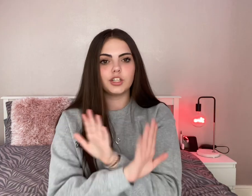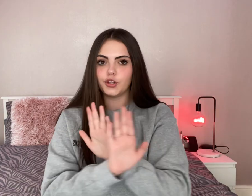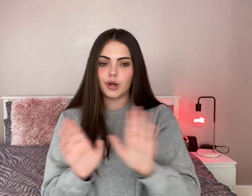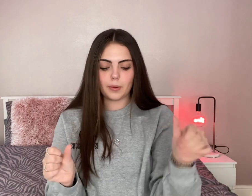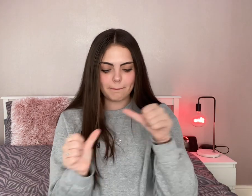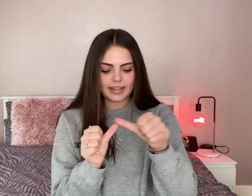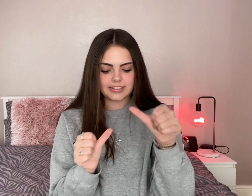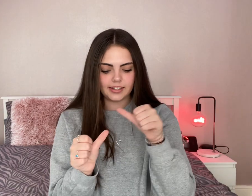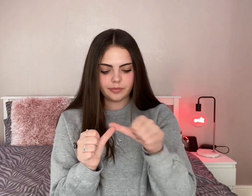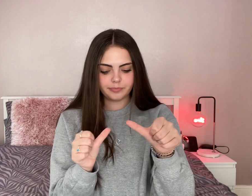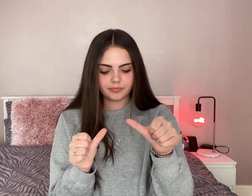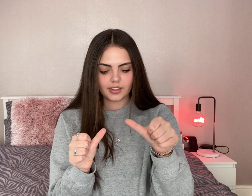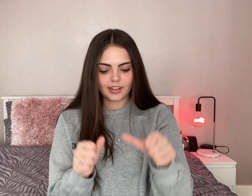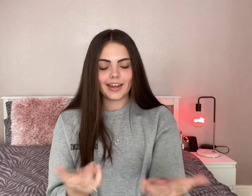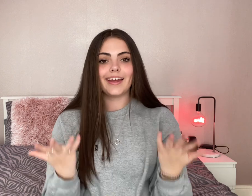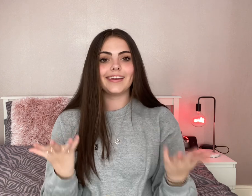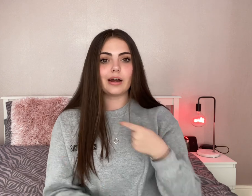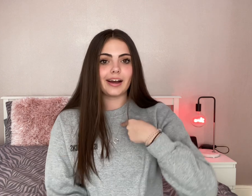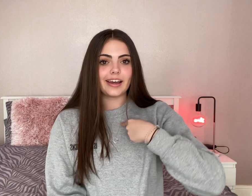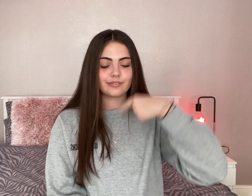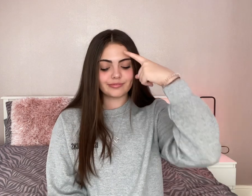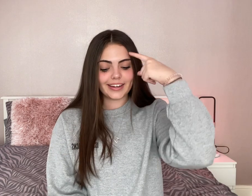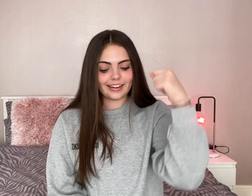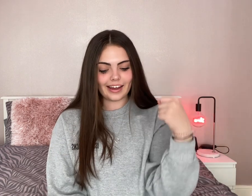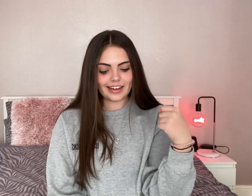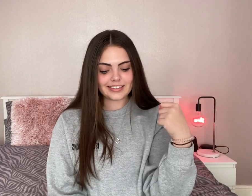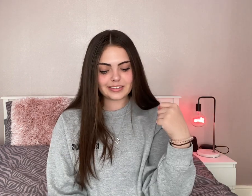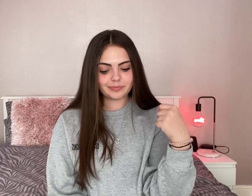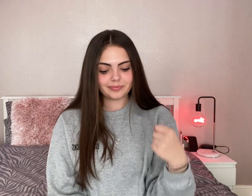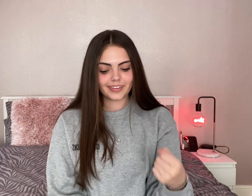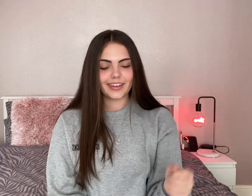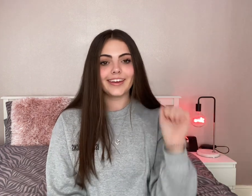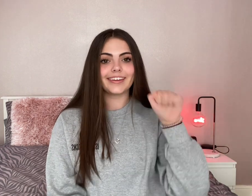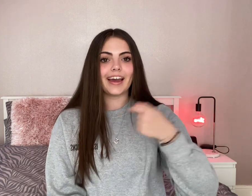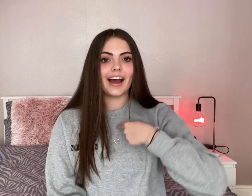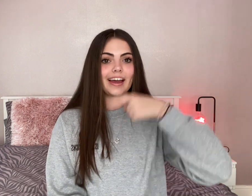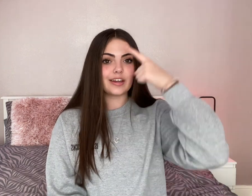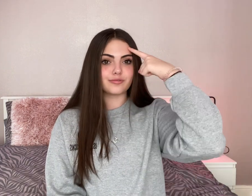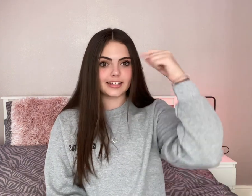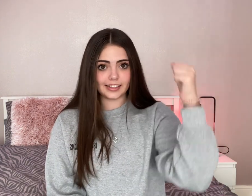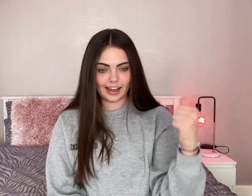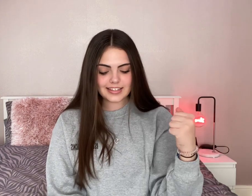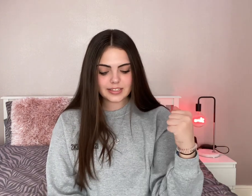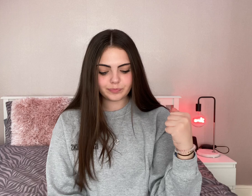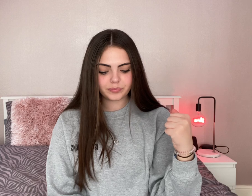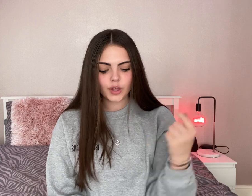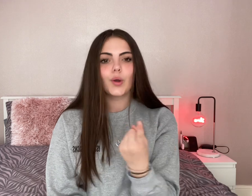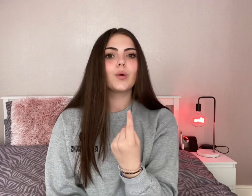no better. Now I realize, yeah, I realize. We